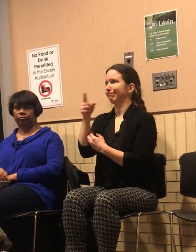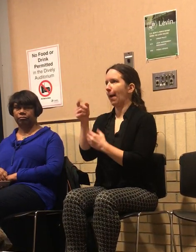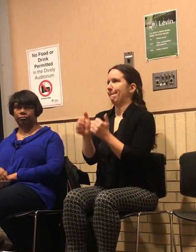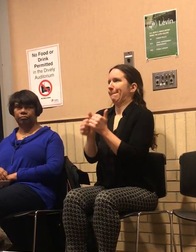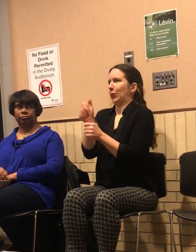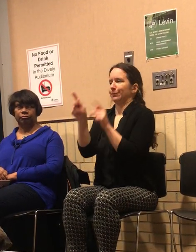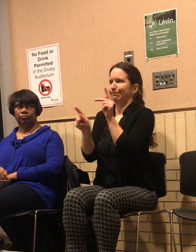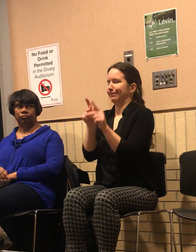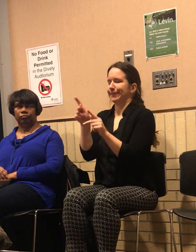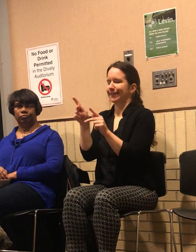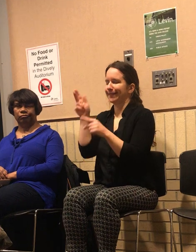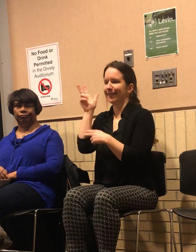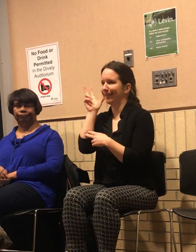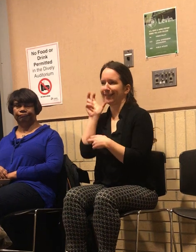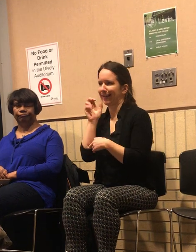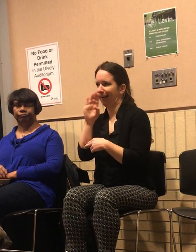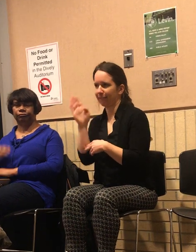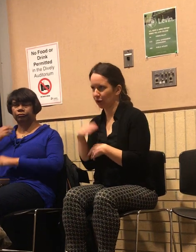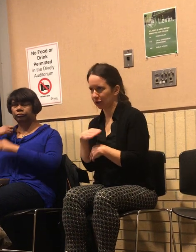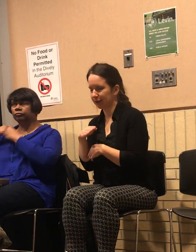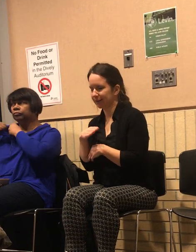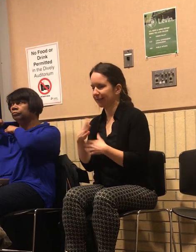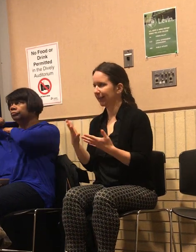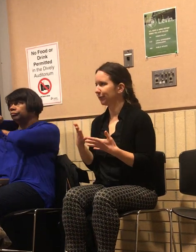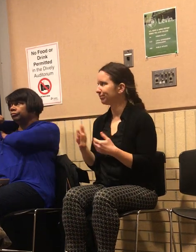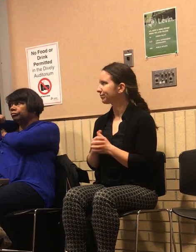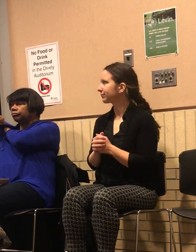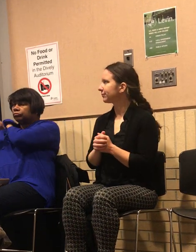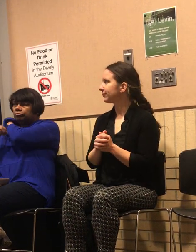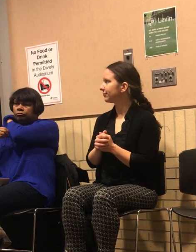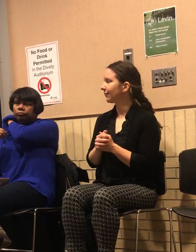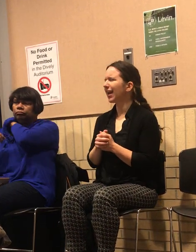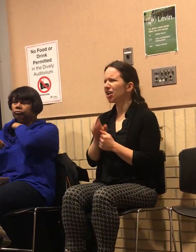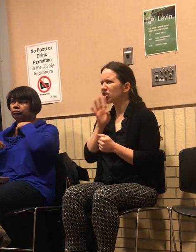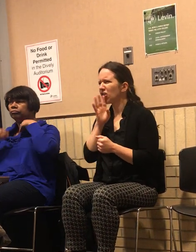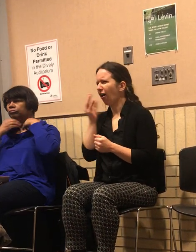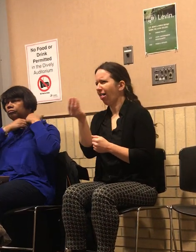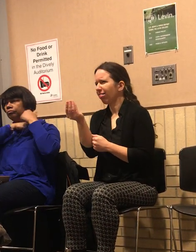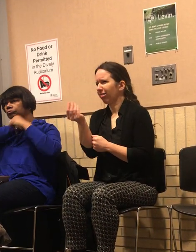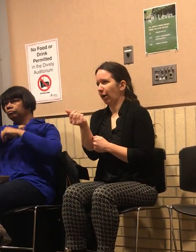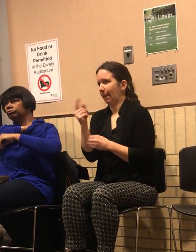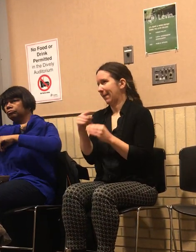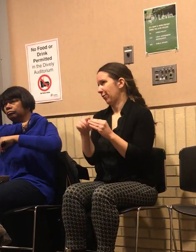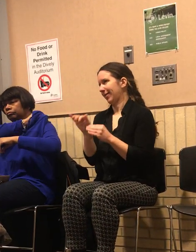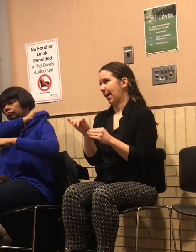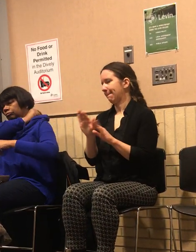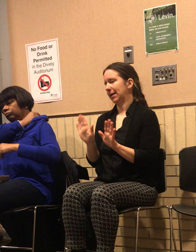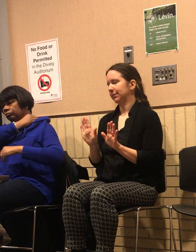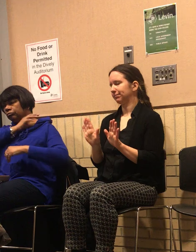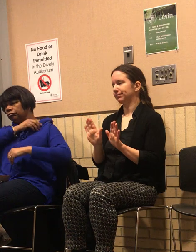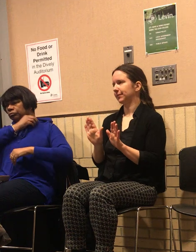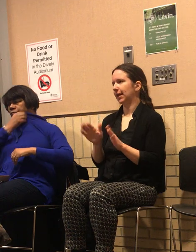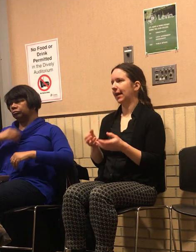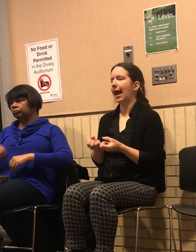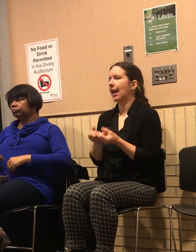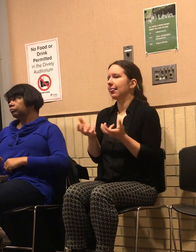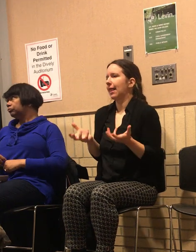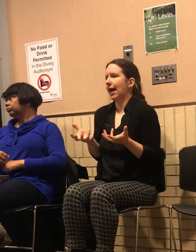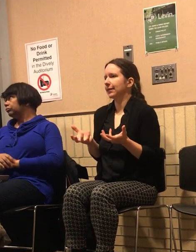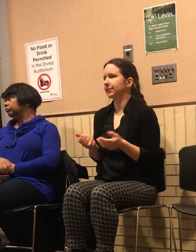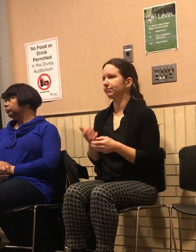region. So I'll talk a little bit about that, but not much because I don't have the job yet, so I don't want to, don't want to